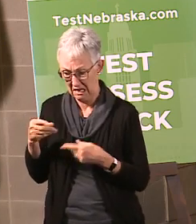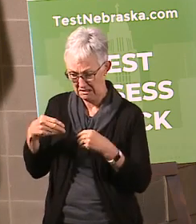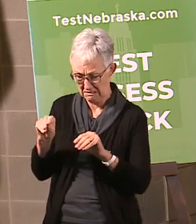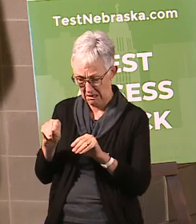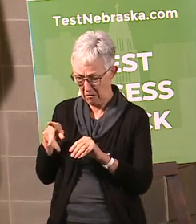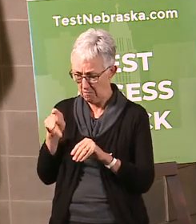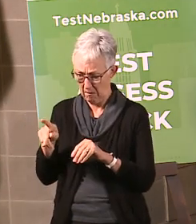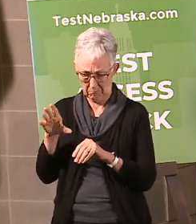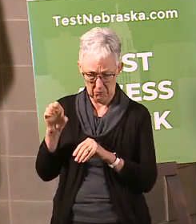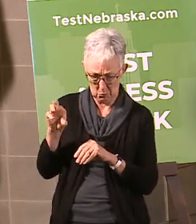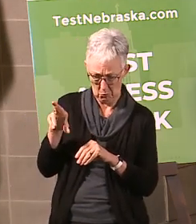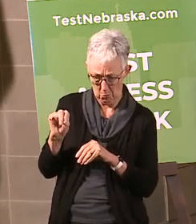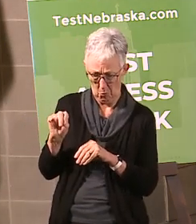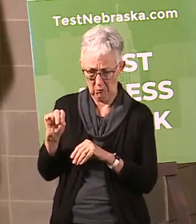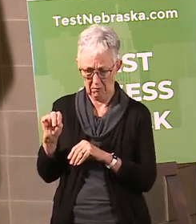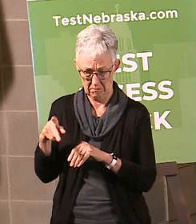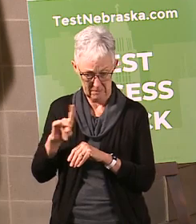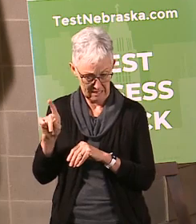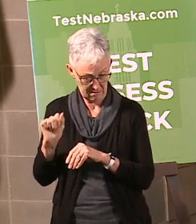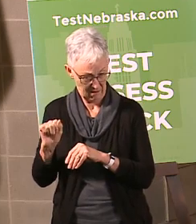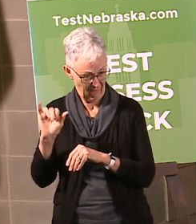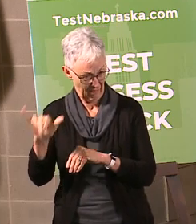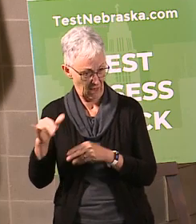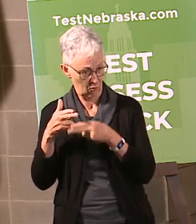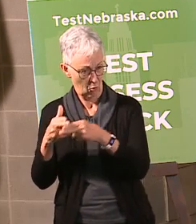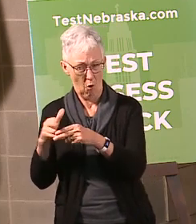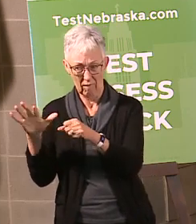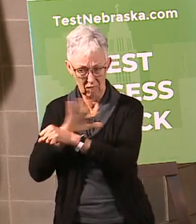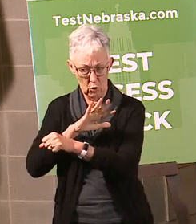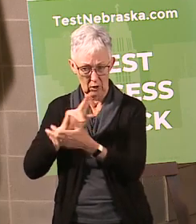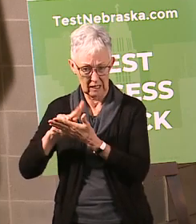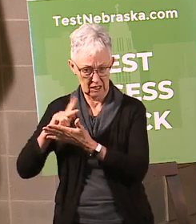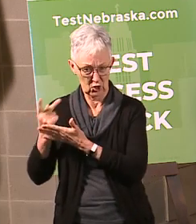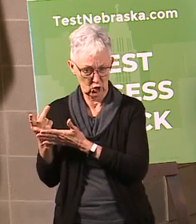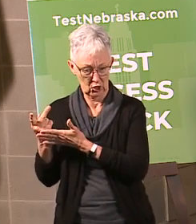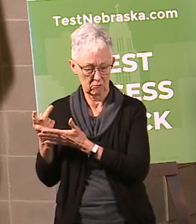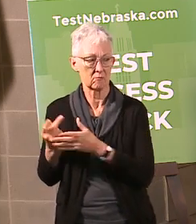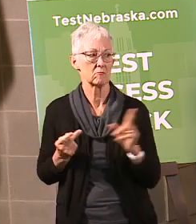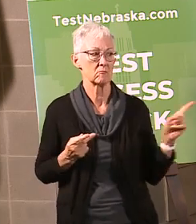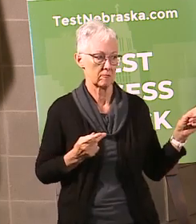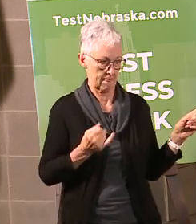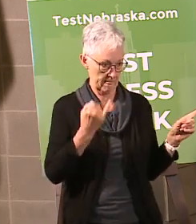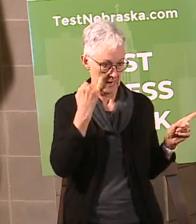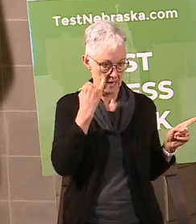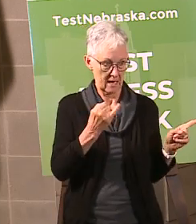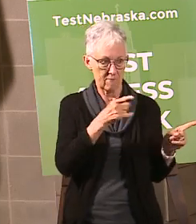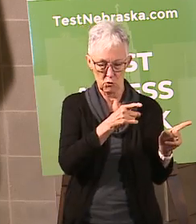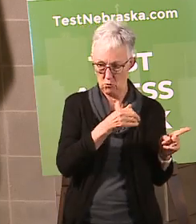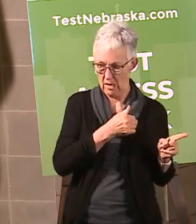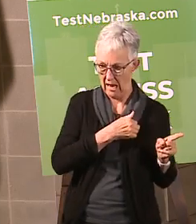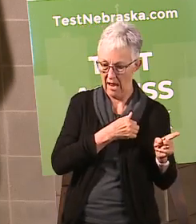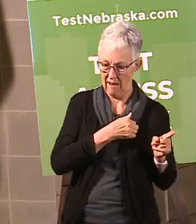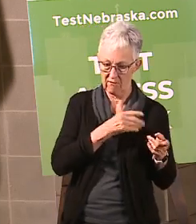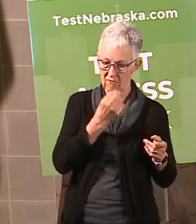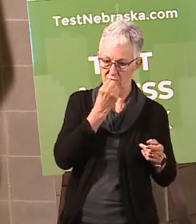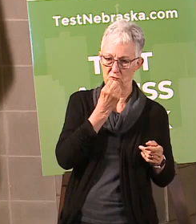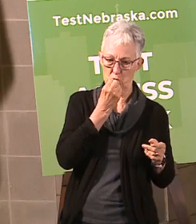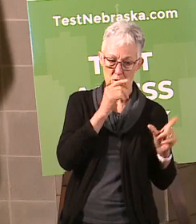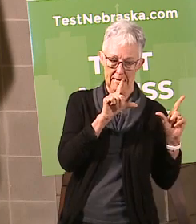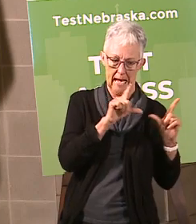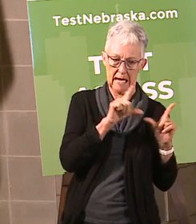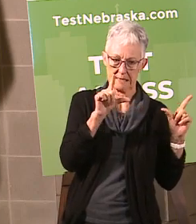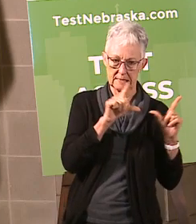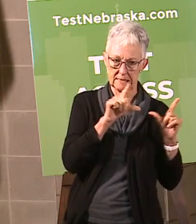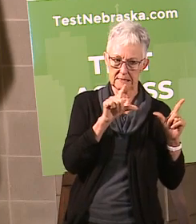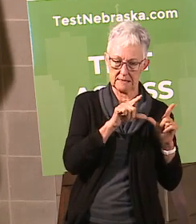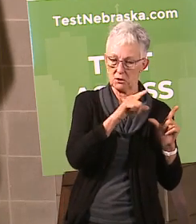a fully functioning kitchen? So again, if you have a food license, you already know if you can serve food. If you don't have that license, then you cannot. So this is